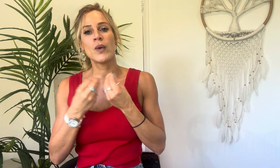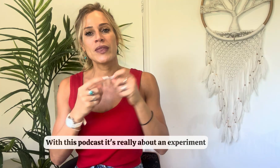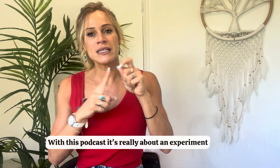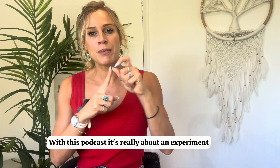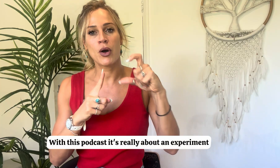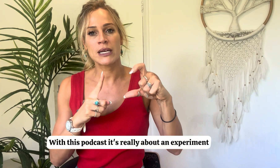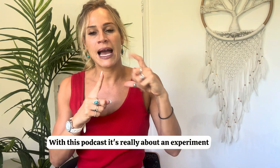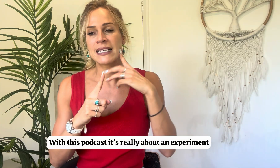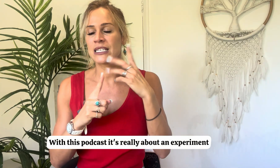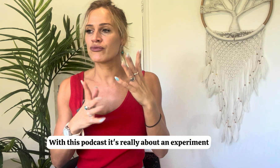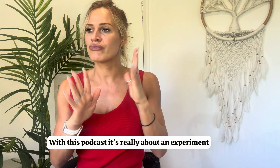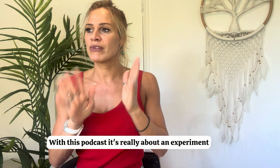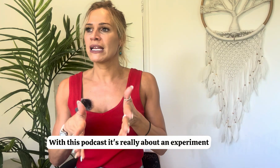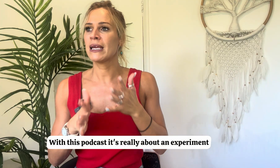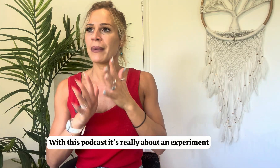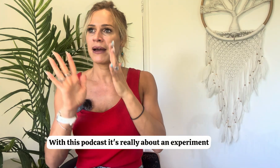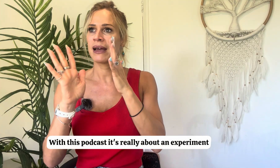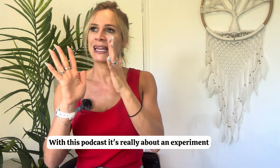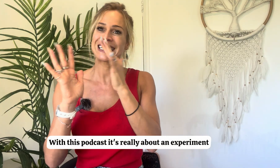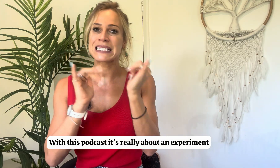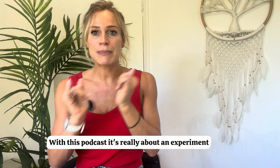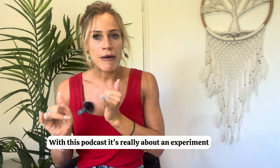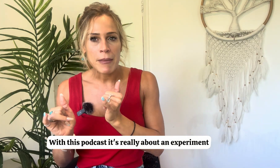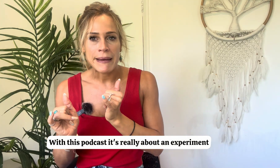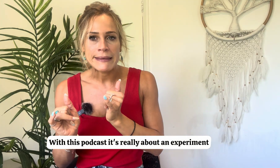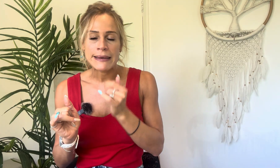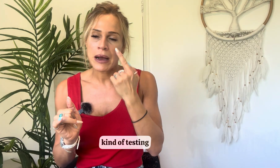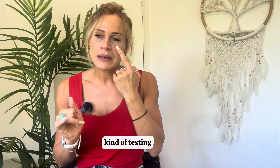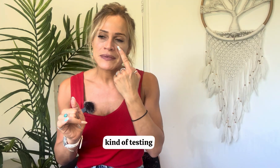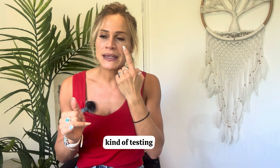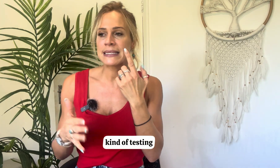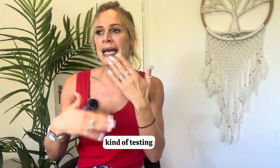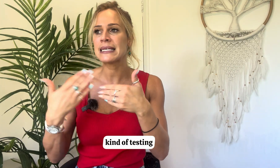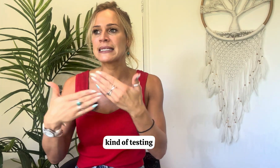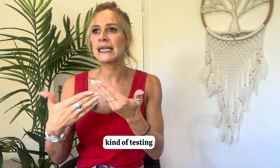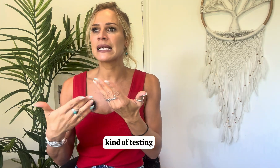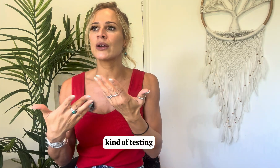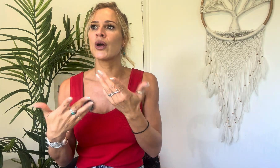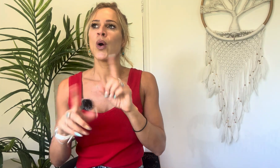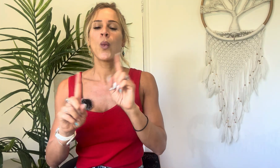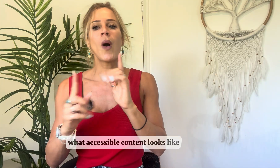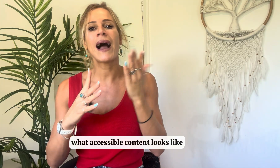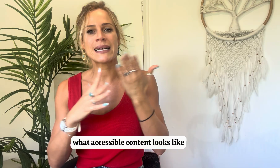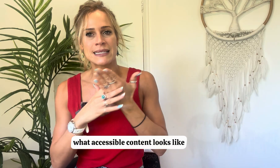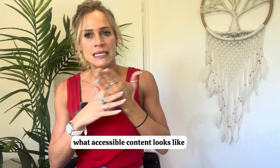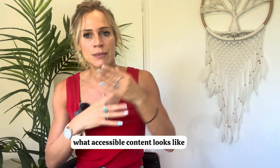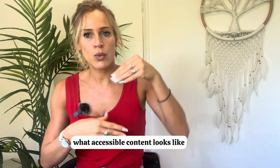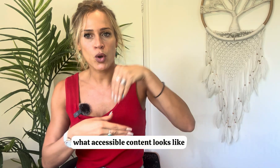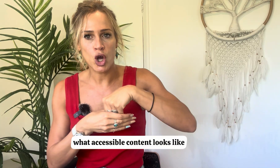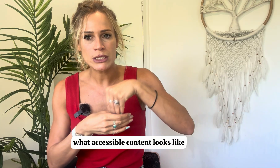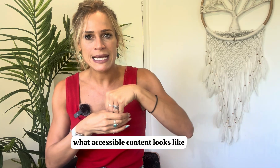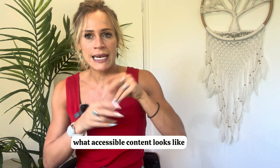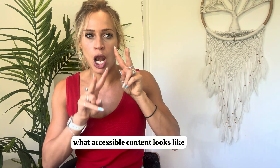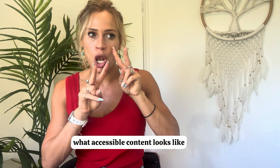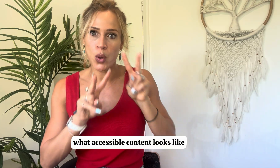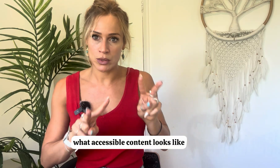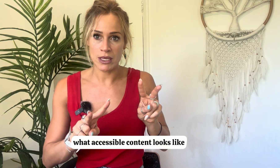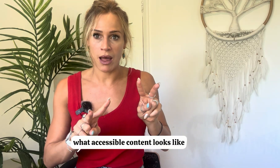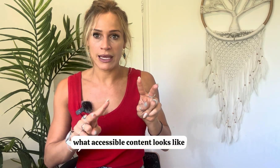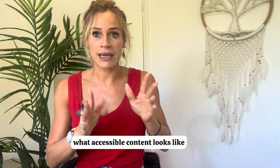this podcast, it's really about an experiment, kind of testing what accessible content looks like.